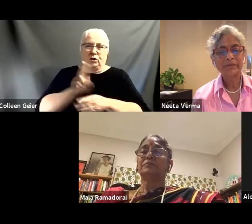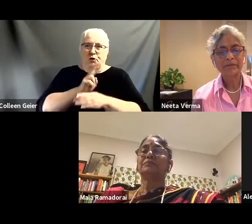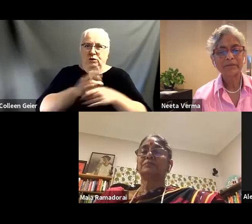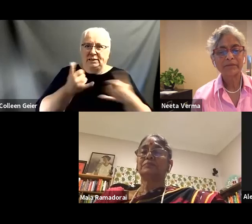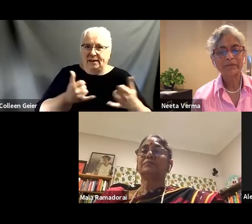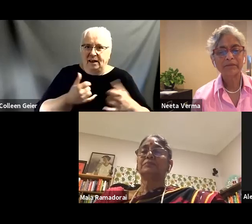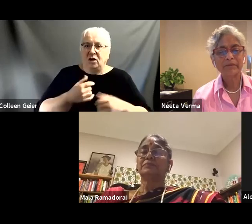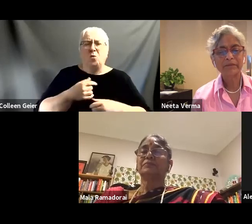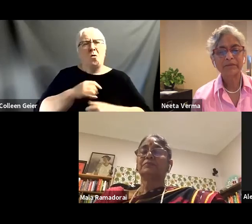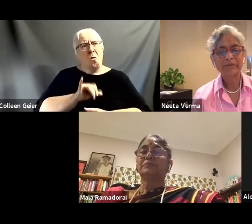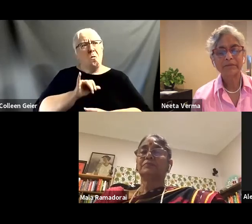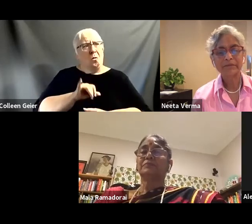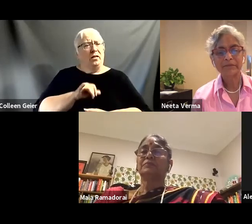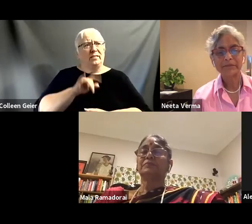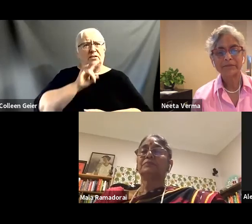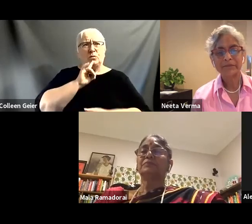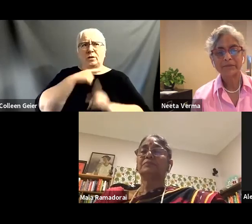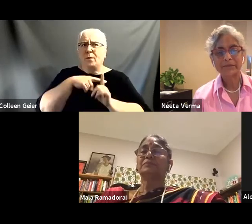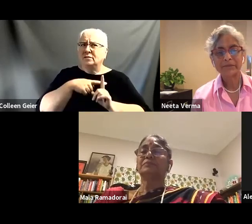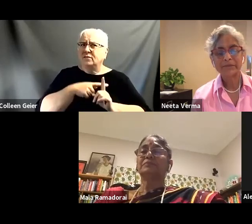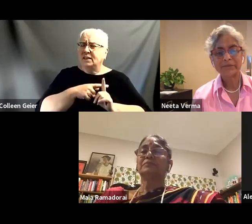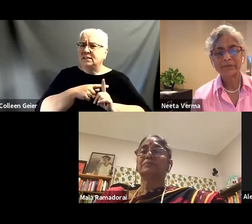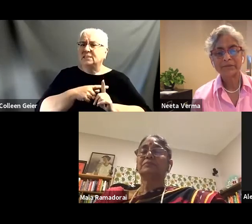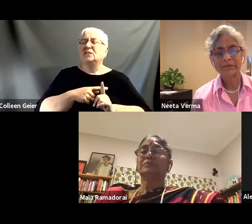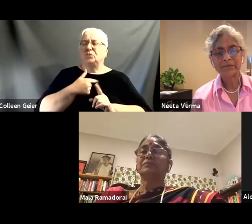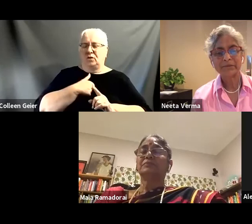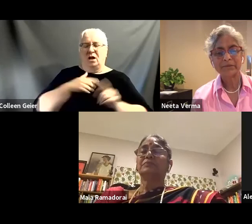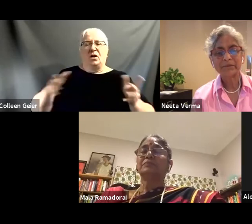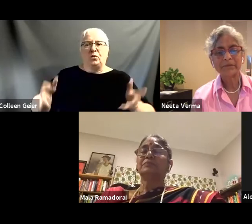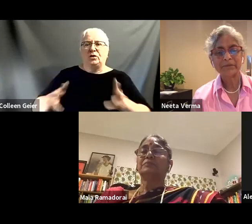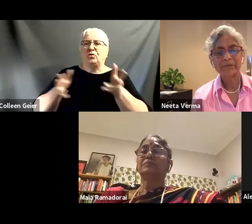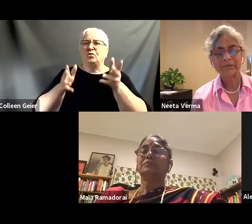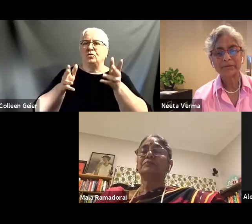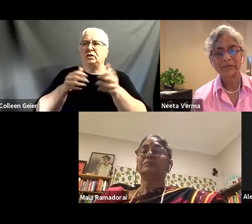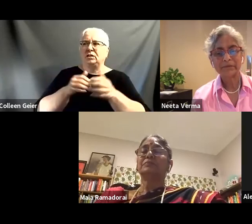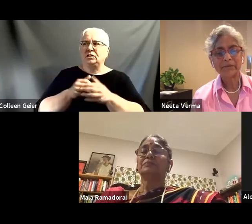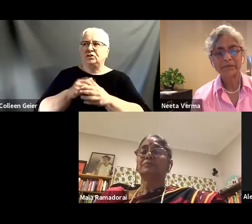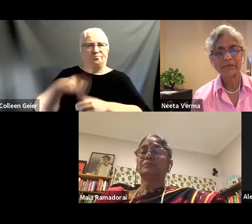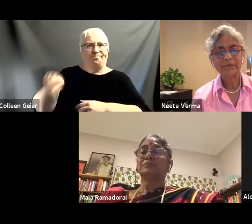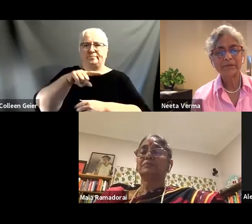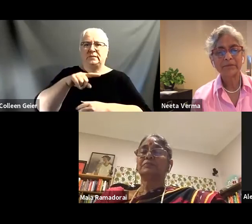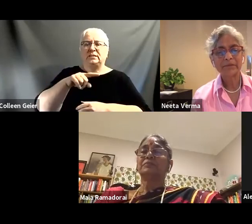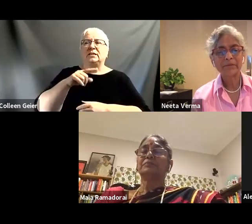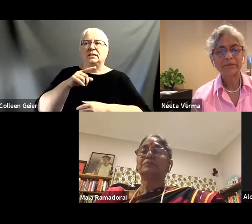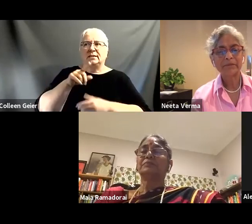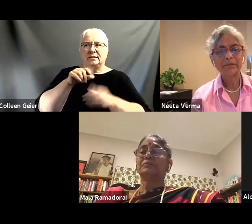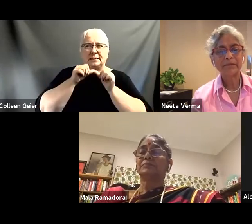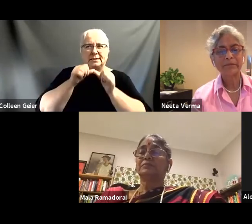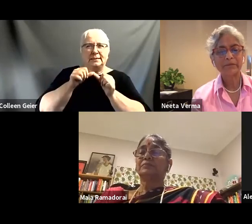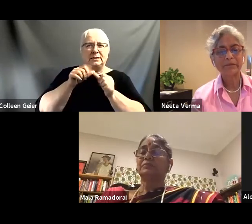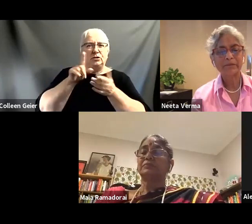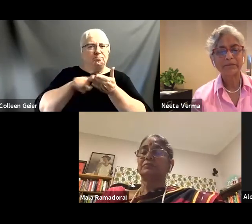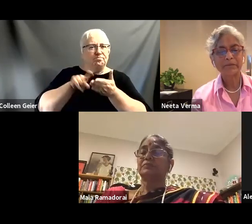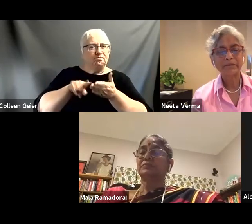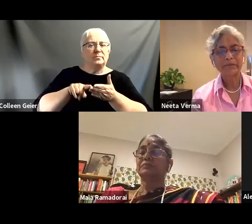can benefit all of us. So within that spirit, I would encourage people to continue to see how